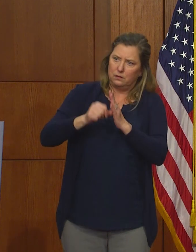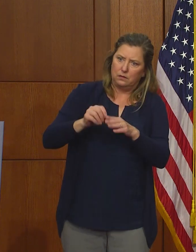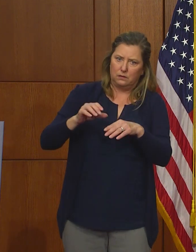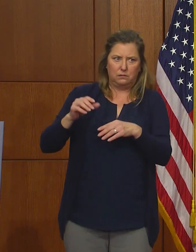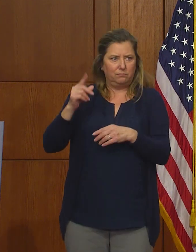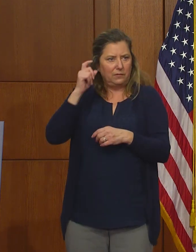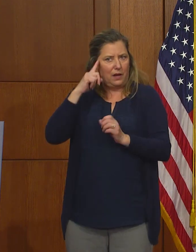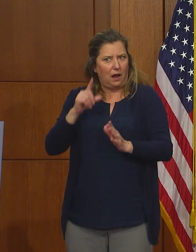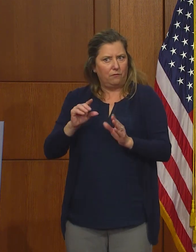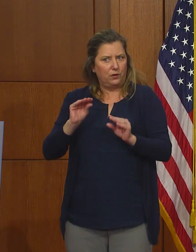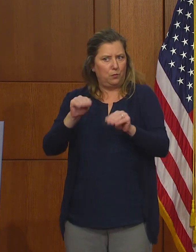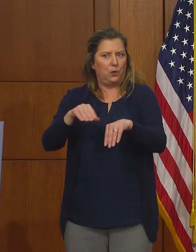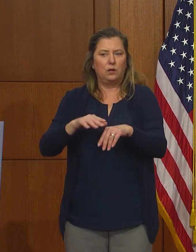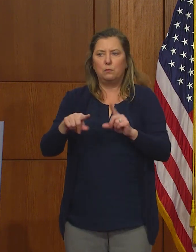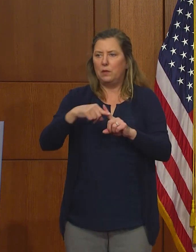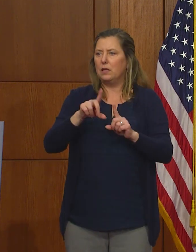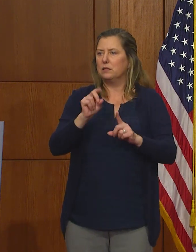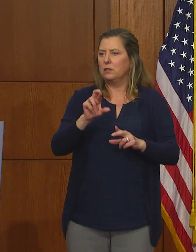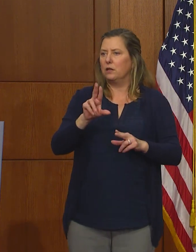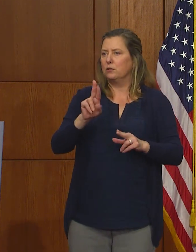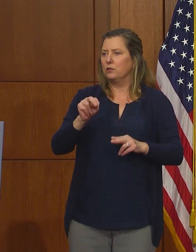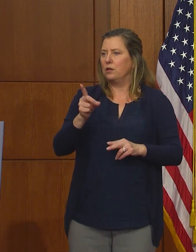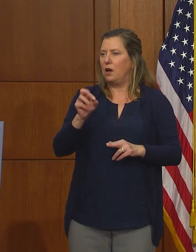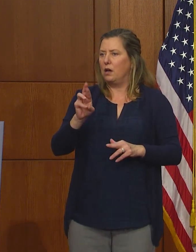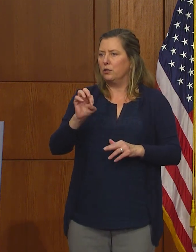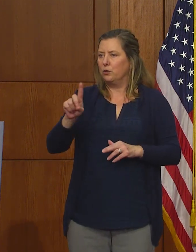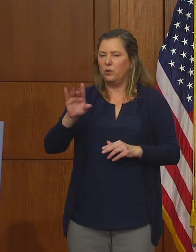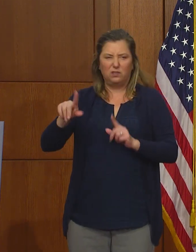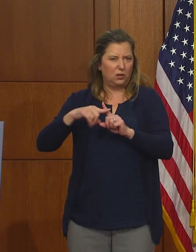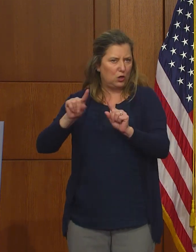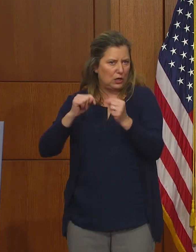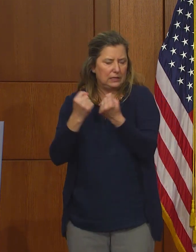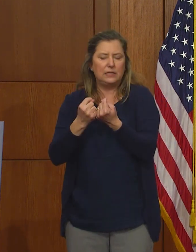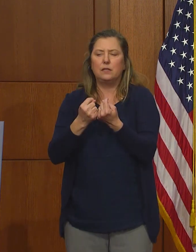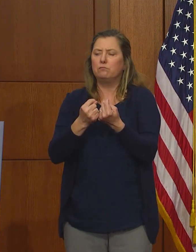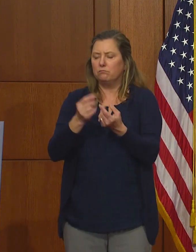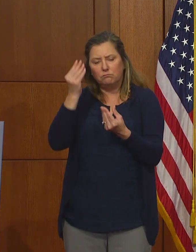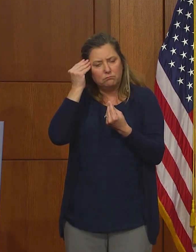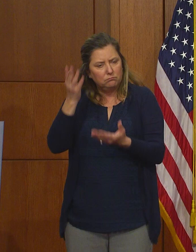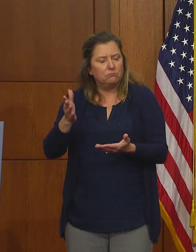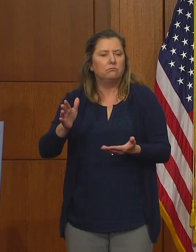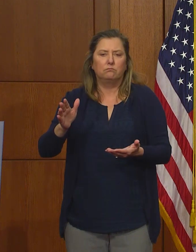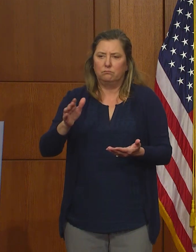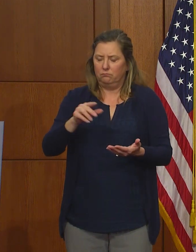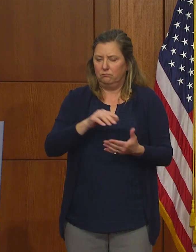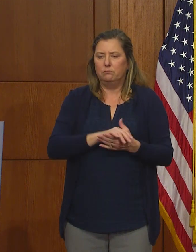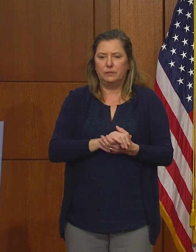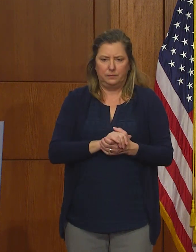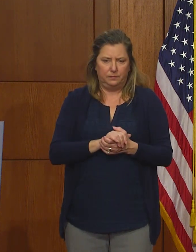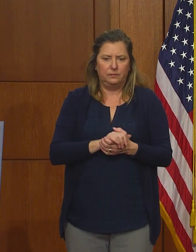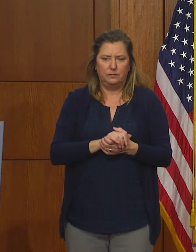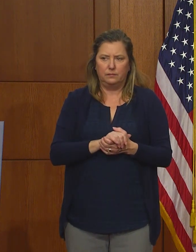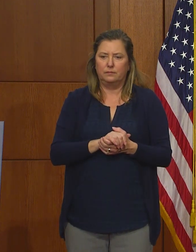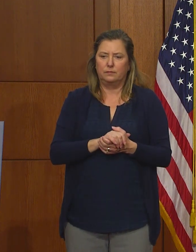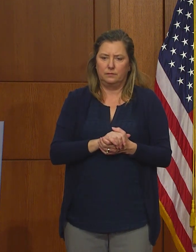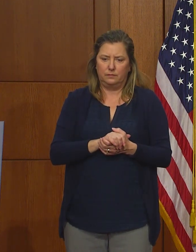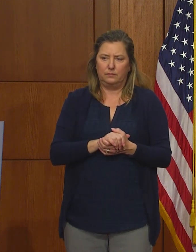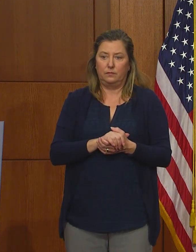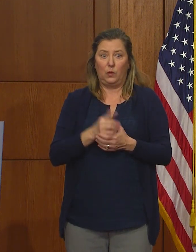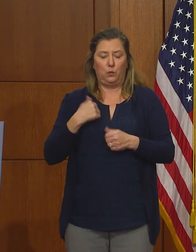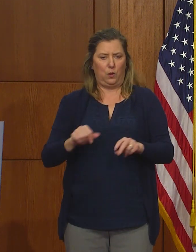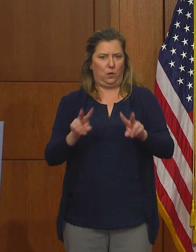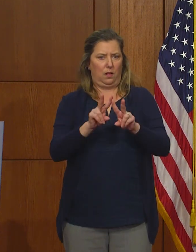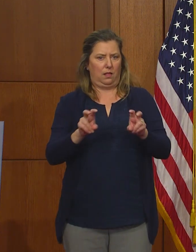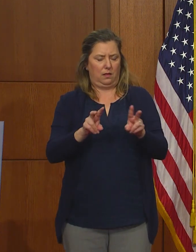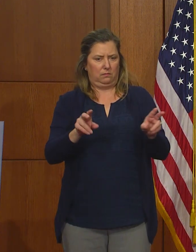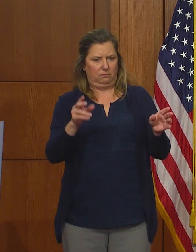by the governor and Dr. Underwood and her team, and I can just assure you that those will be assessed when we're making